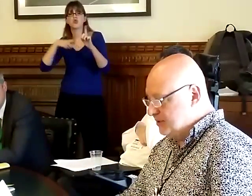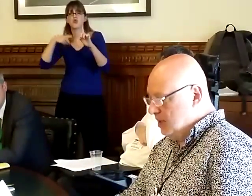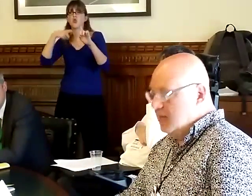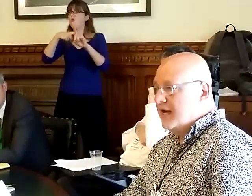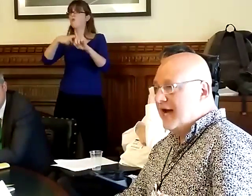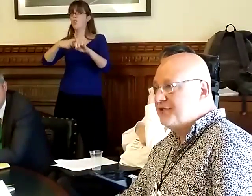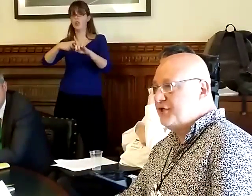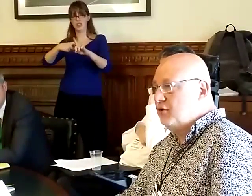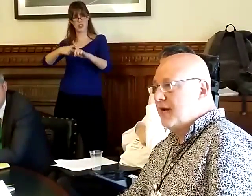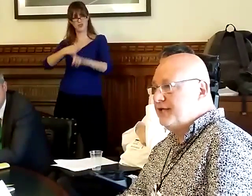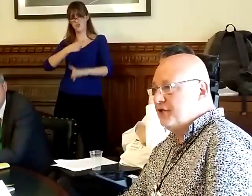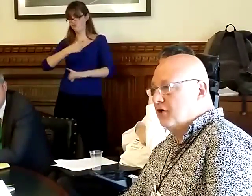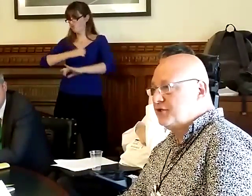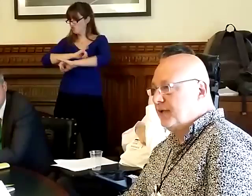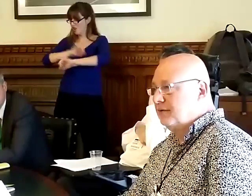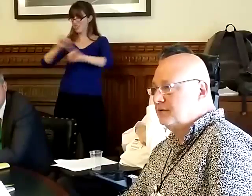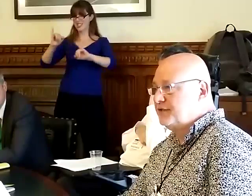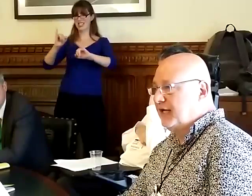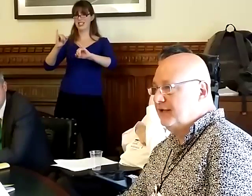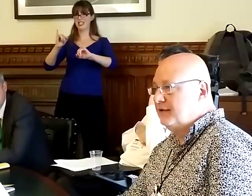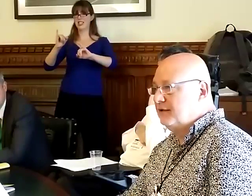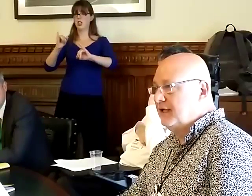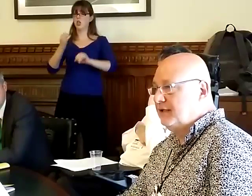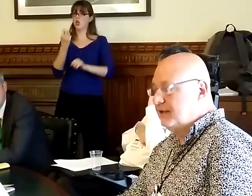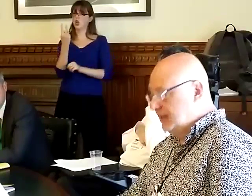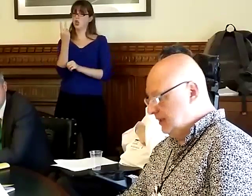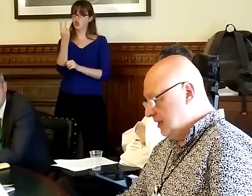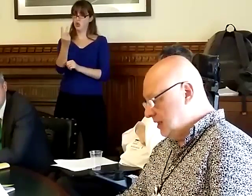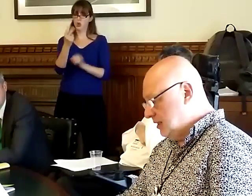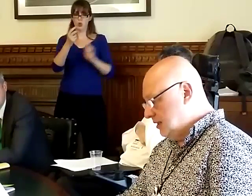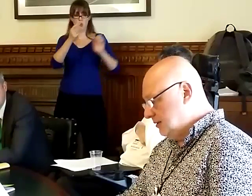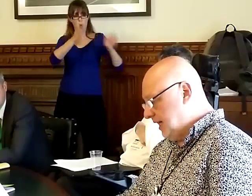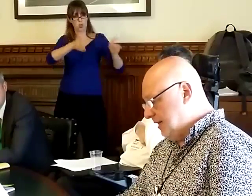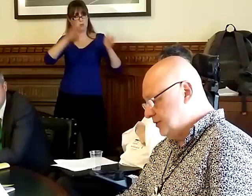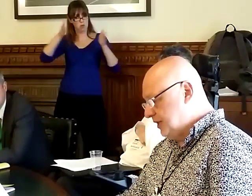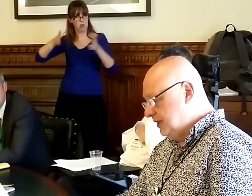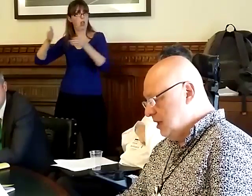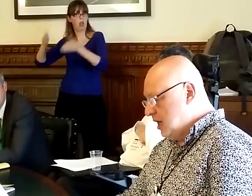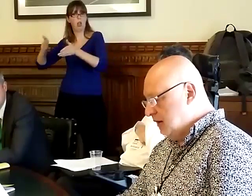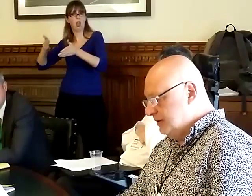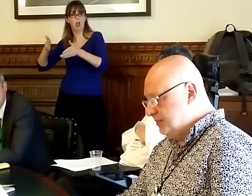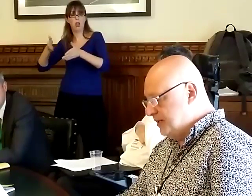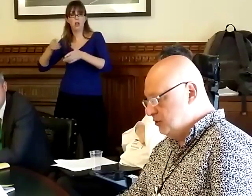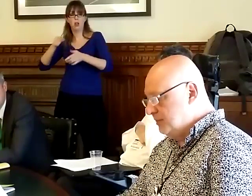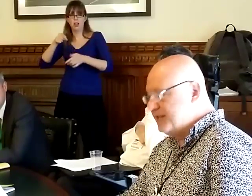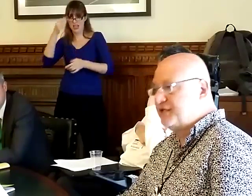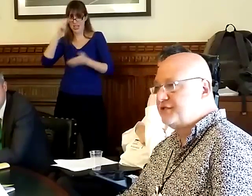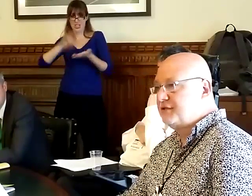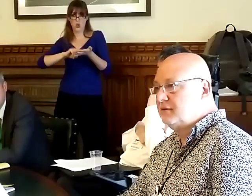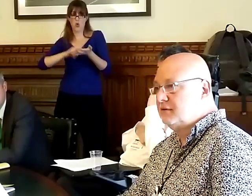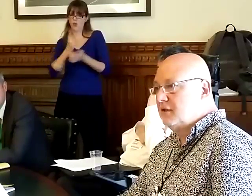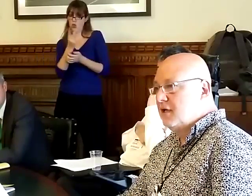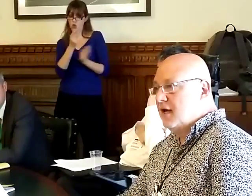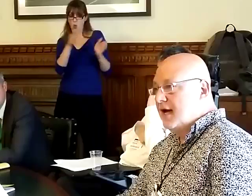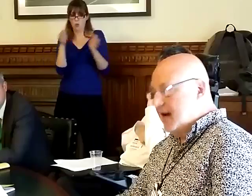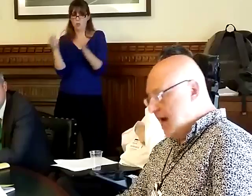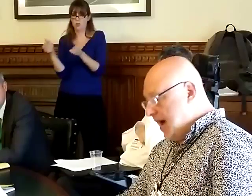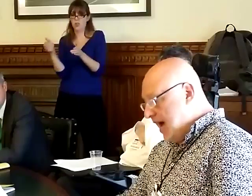is collapsed. Our two major hospitals in the county are in special